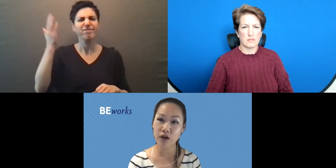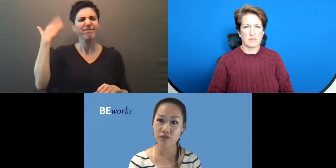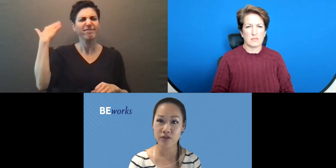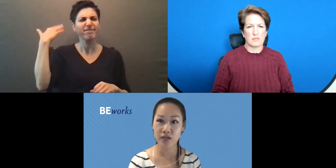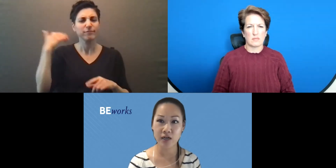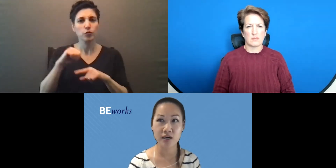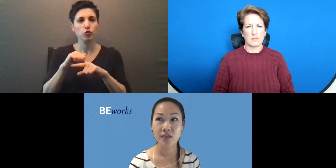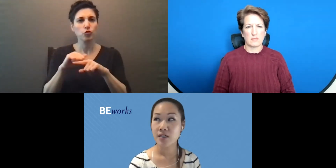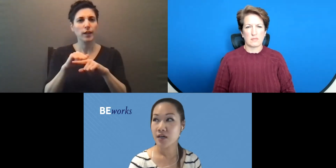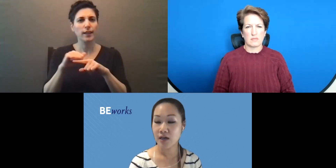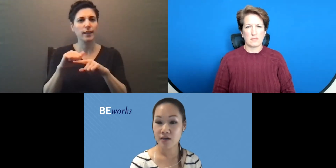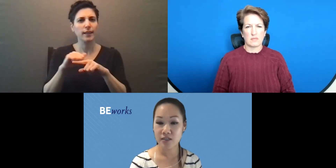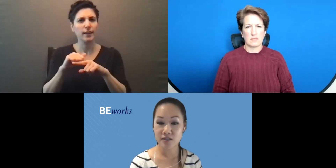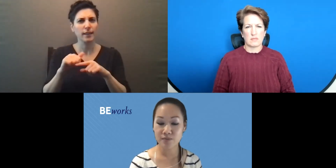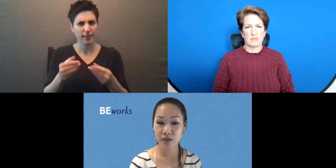we've offered